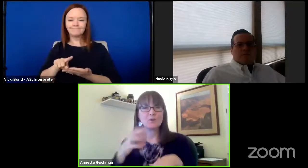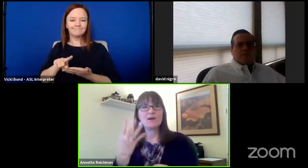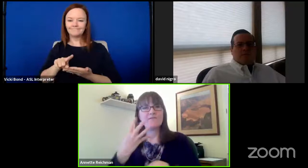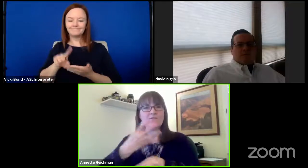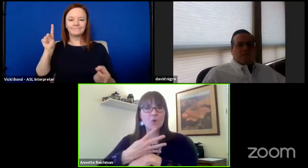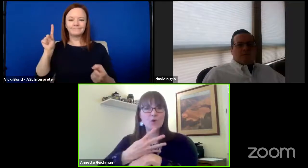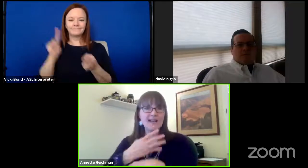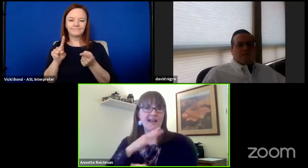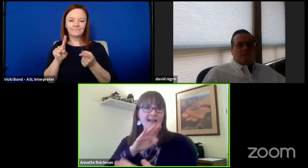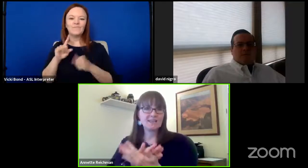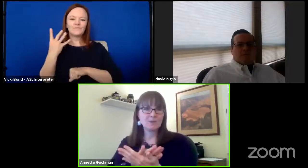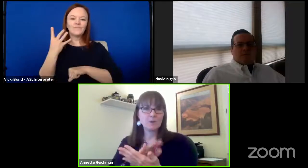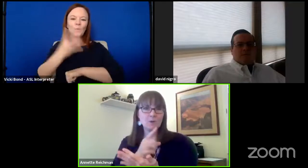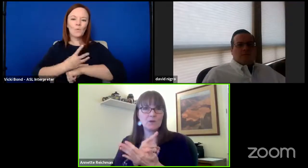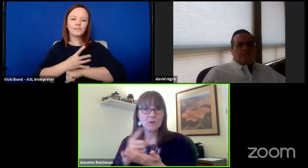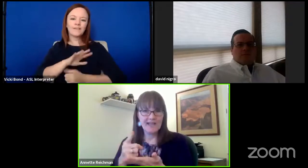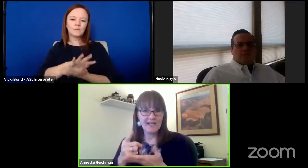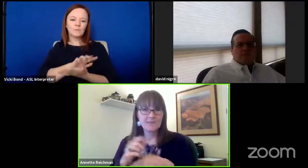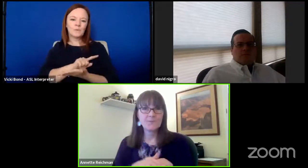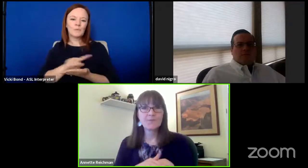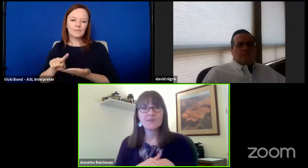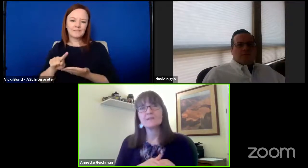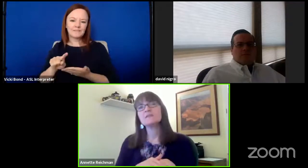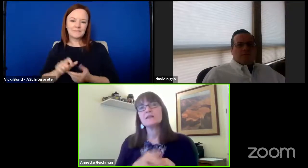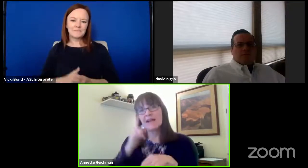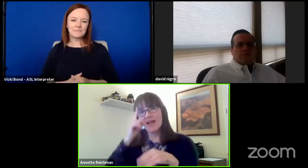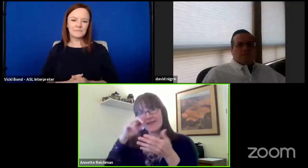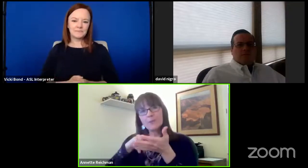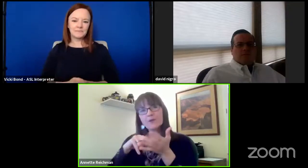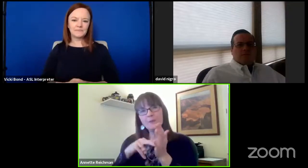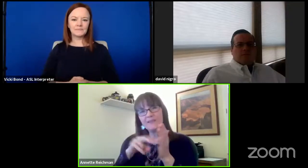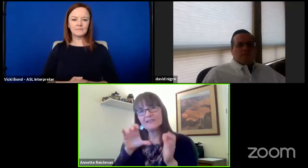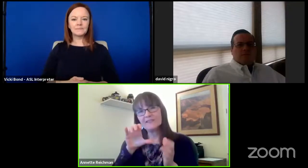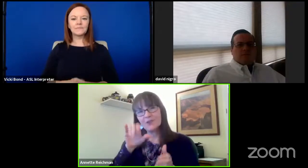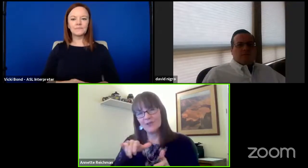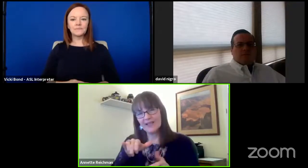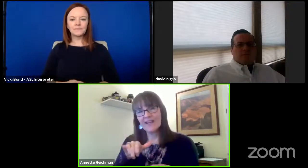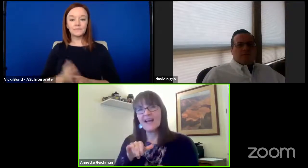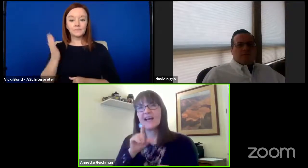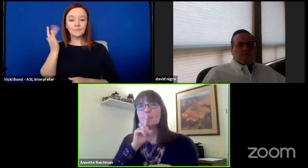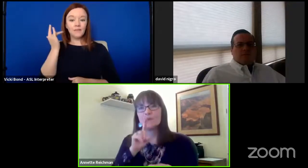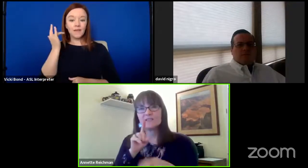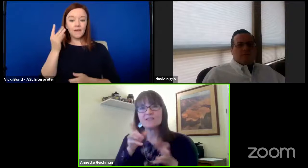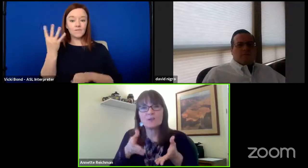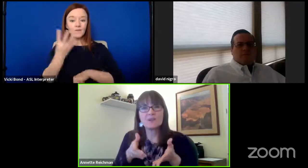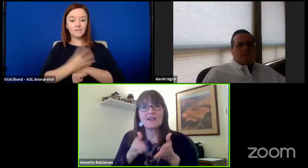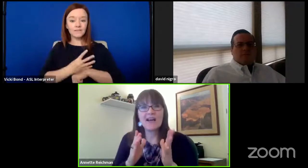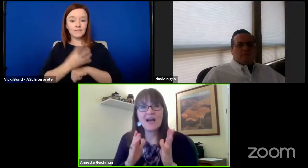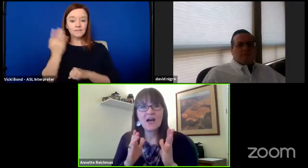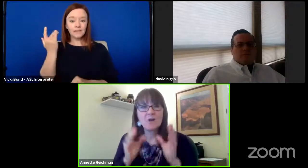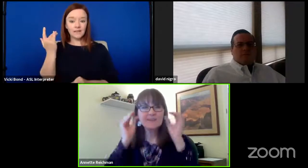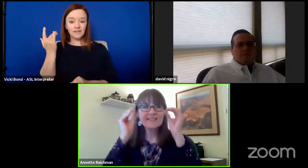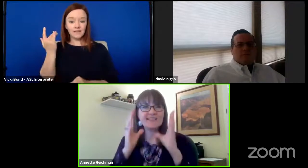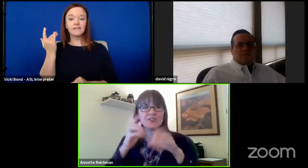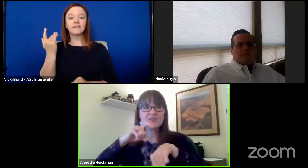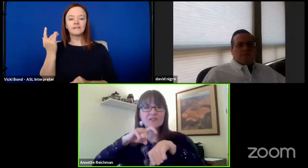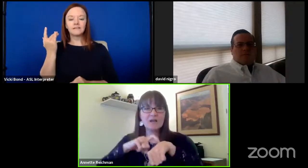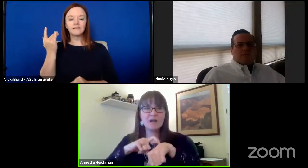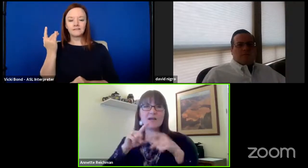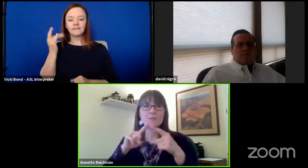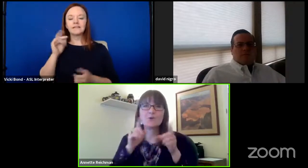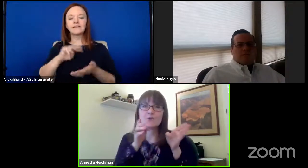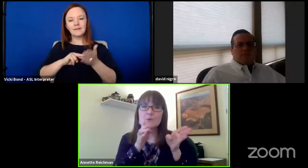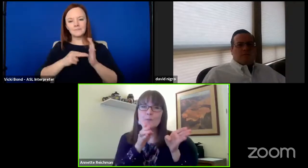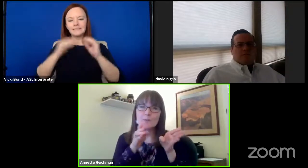would do a 4-day school week. And the purpose of doing that was to allow